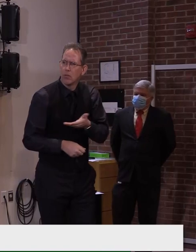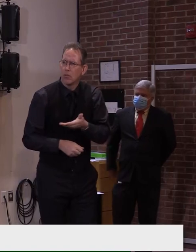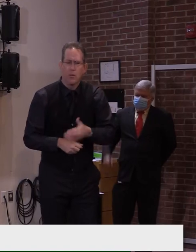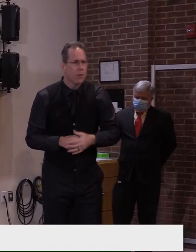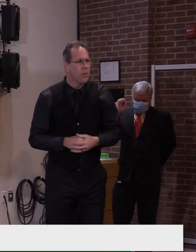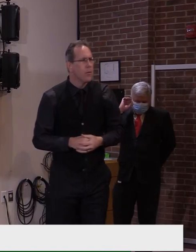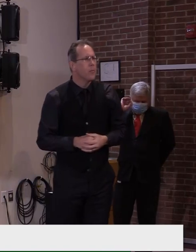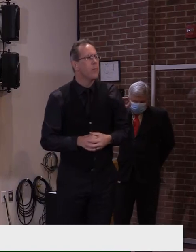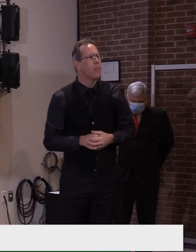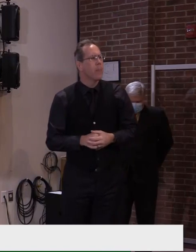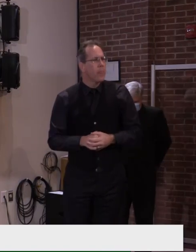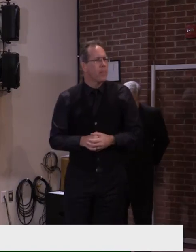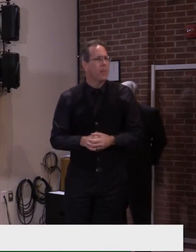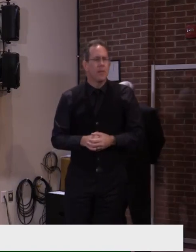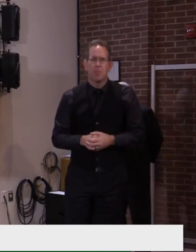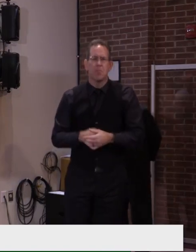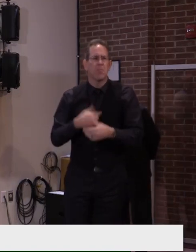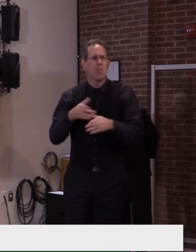French answer that.